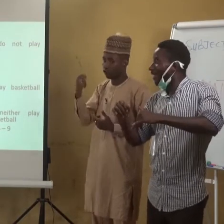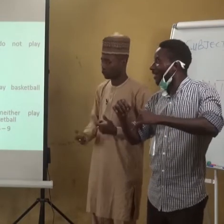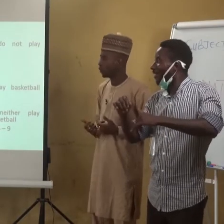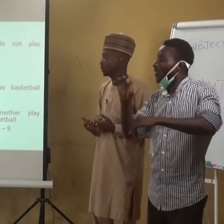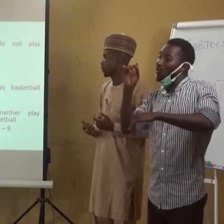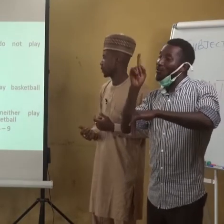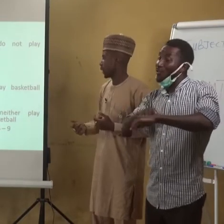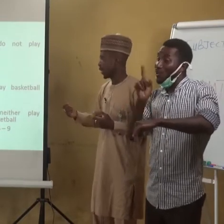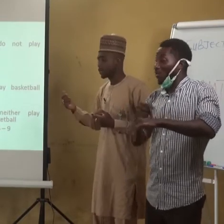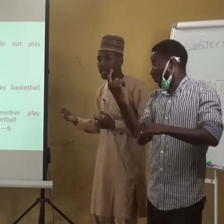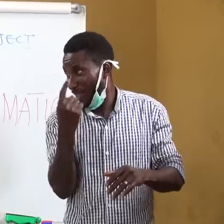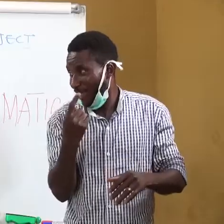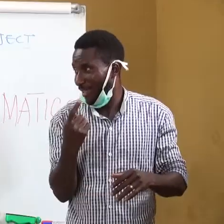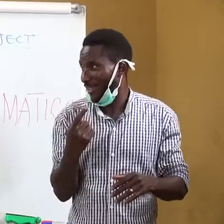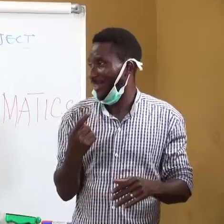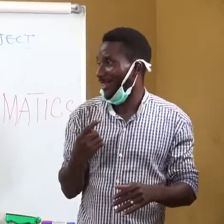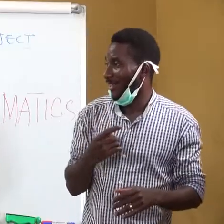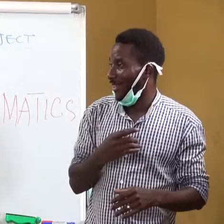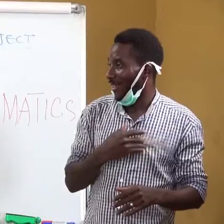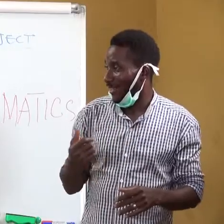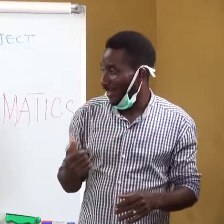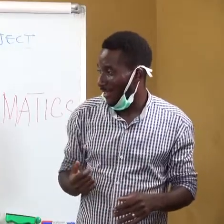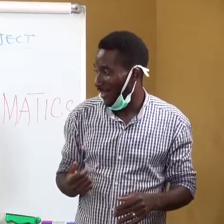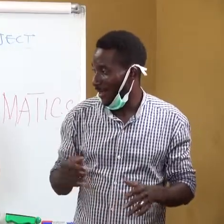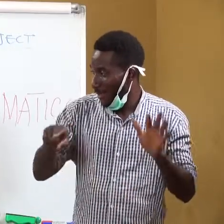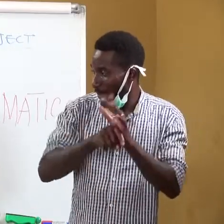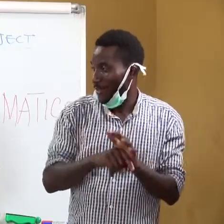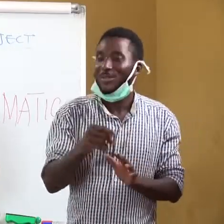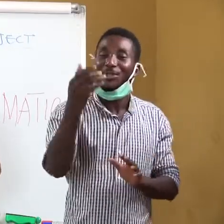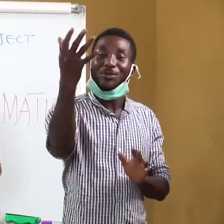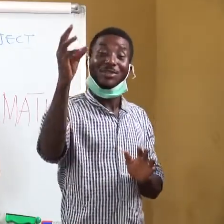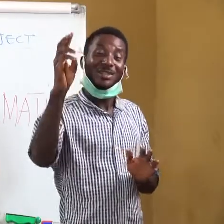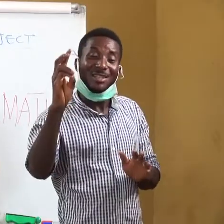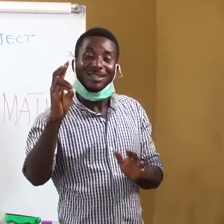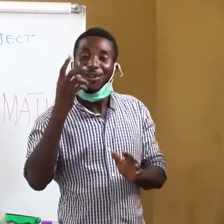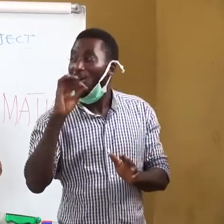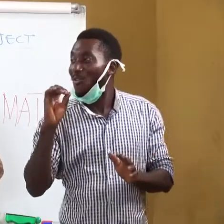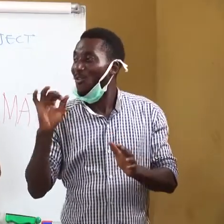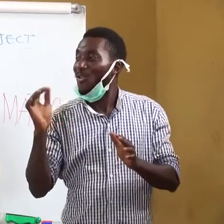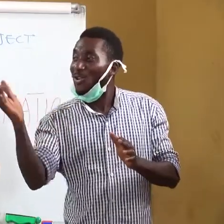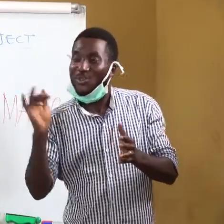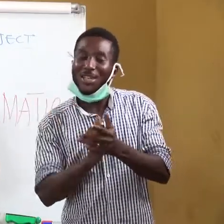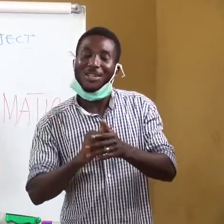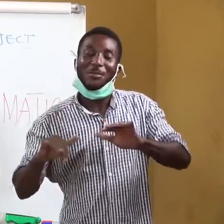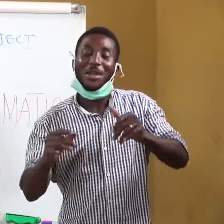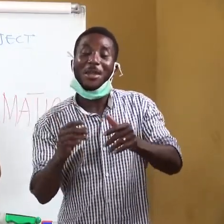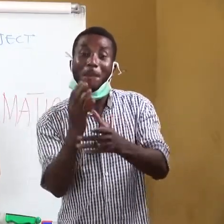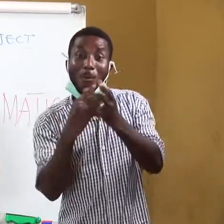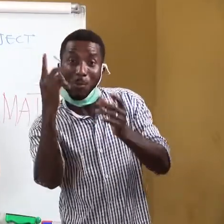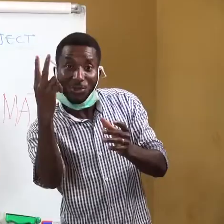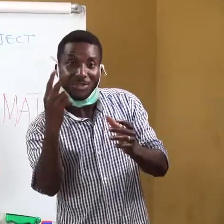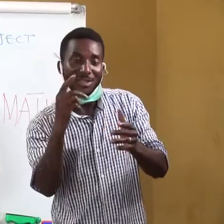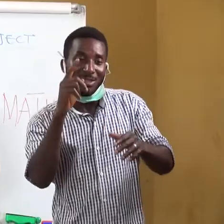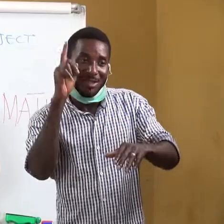and football. And 9 are those that play basketball only. When you subtract 100 minus